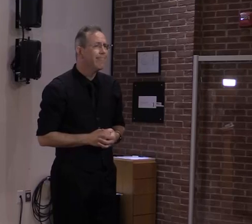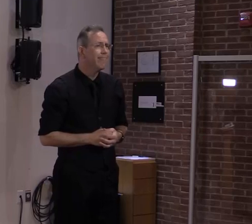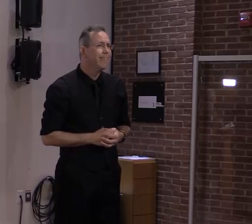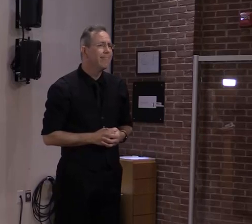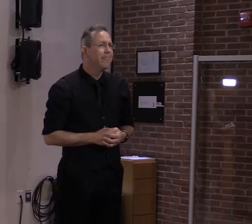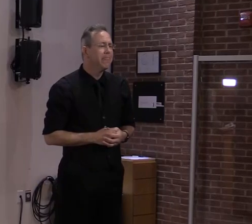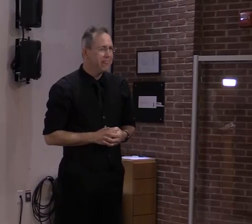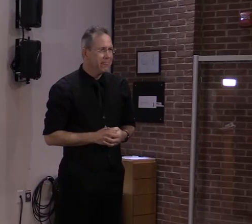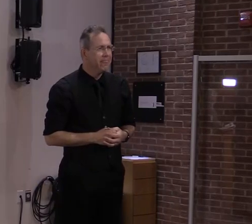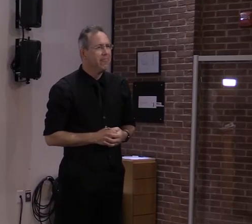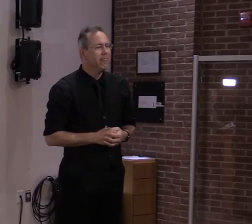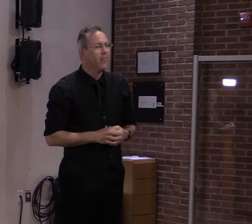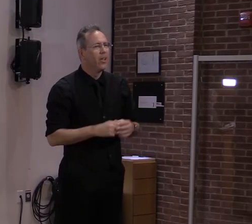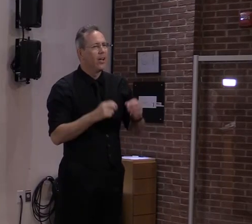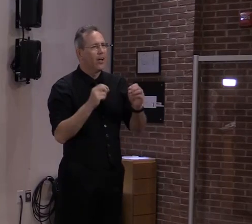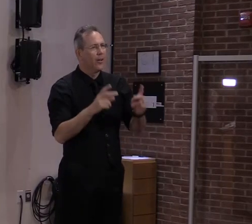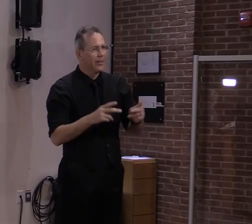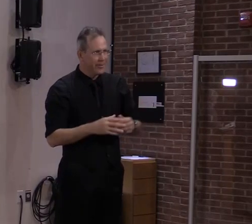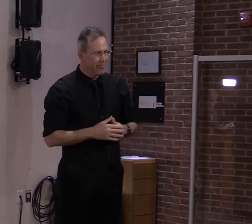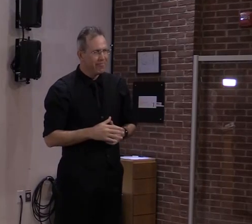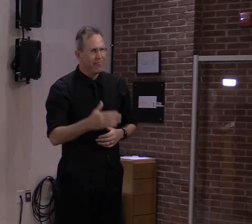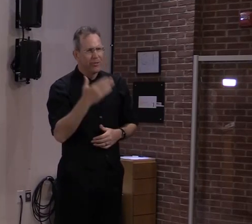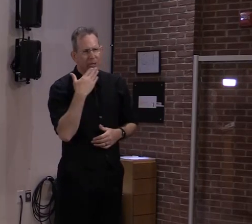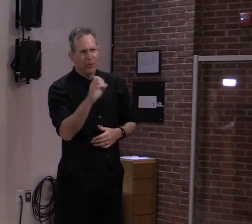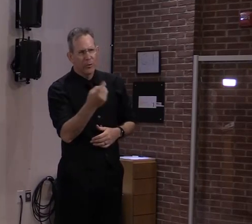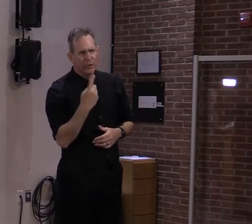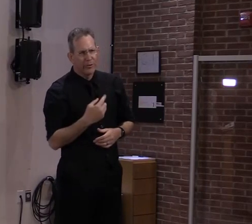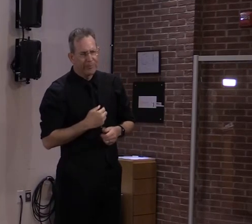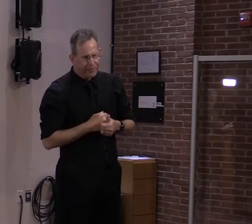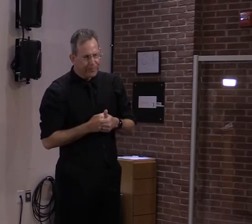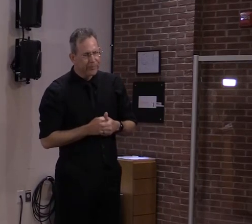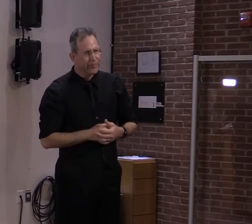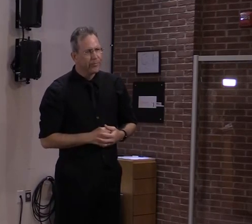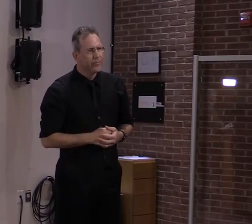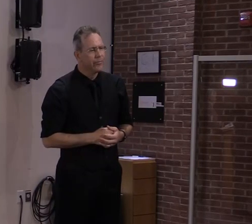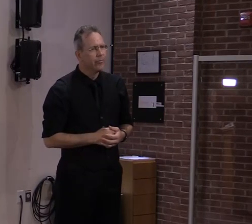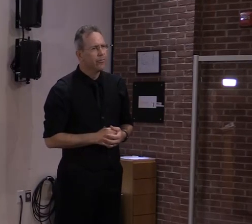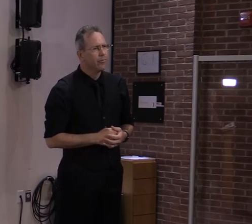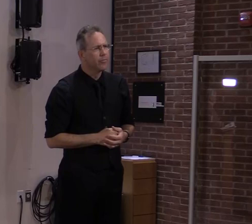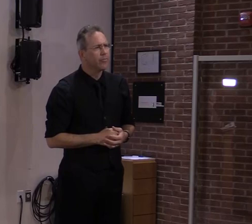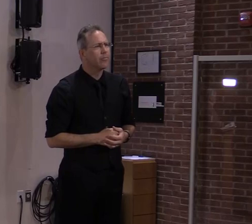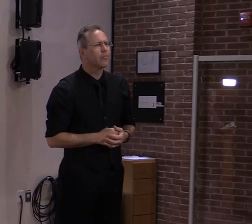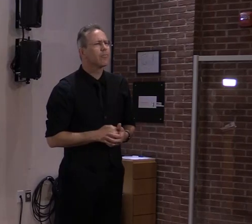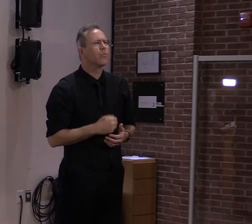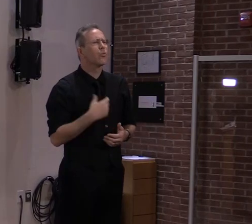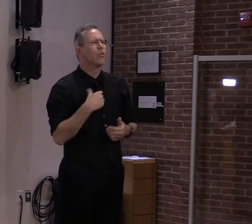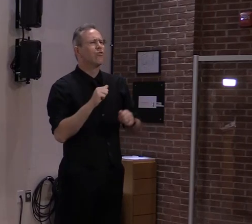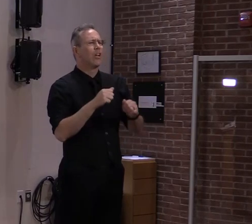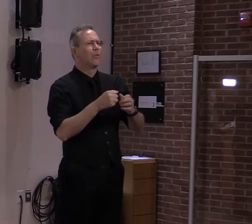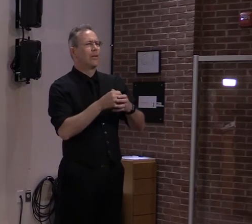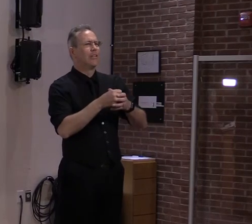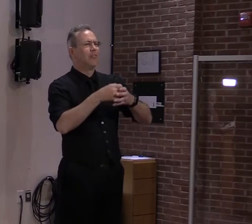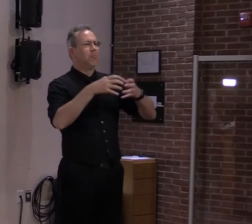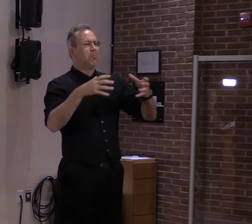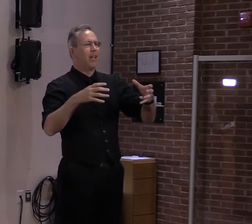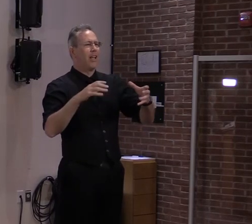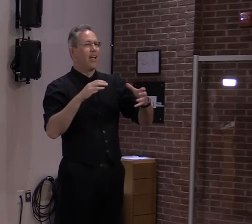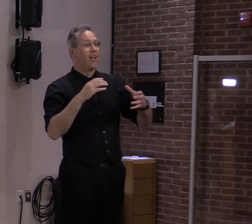You know, as Kat, thank you for the question. As we try to expand both walk-ups